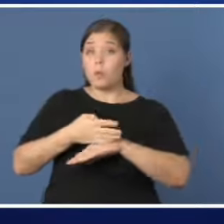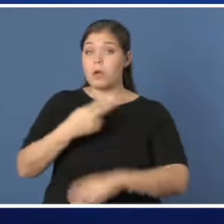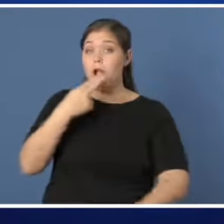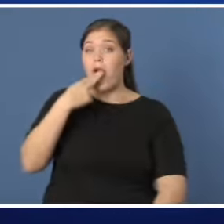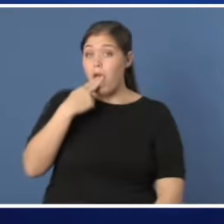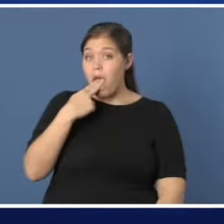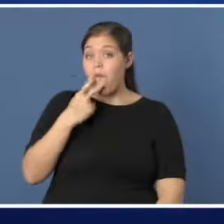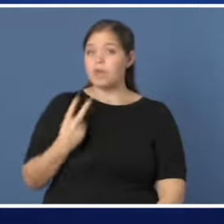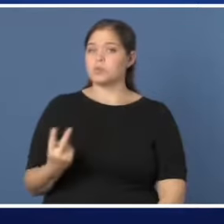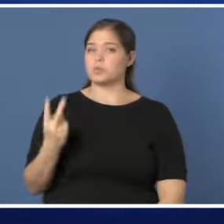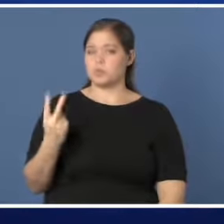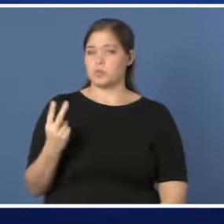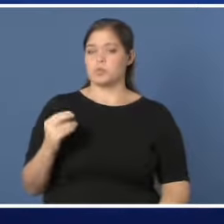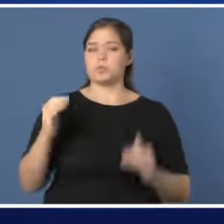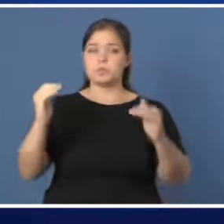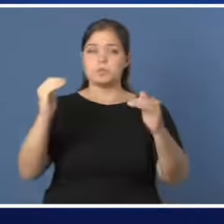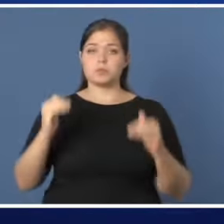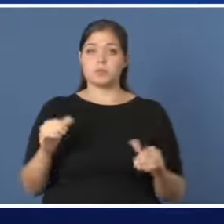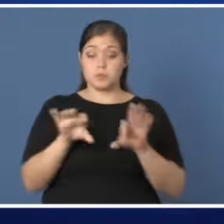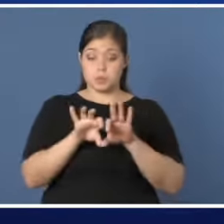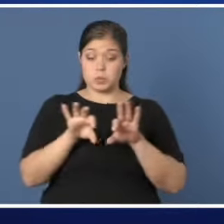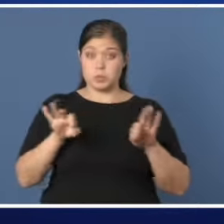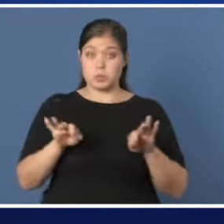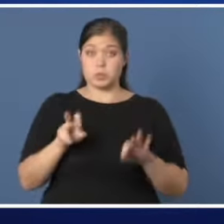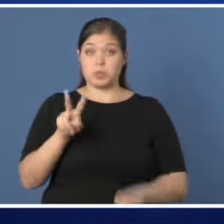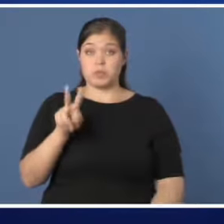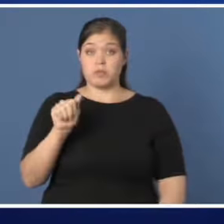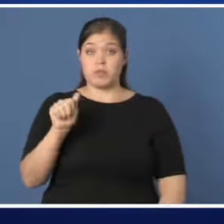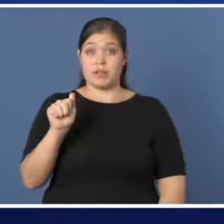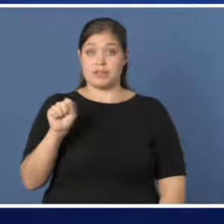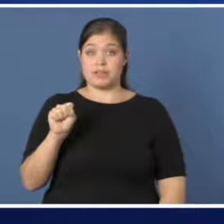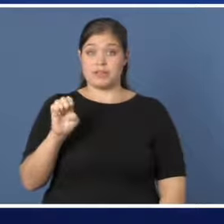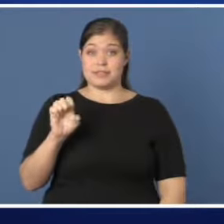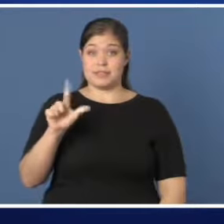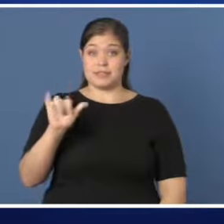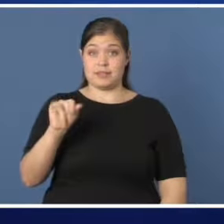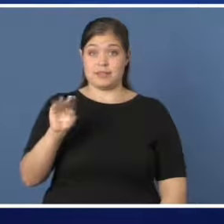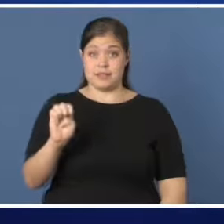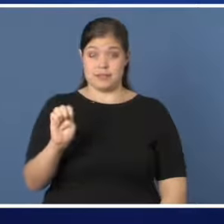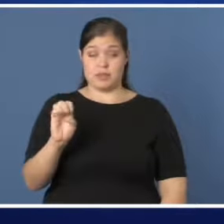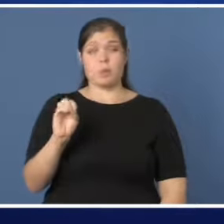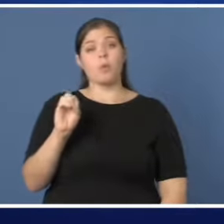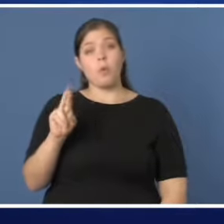tongue depressors, 2, tube of petroleum jelly,